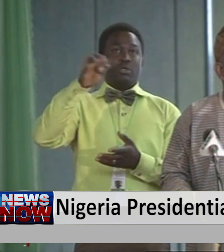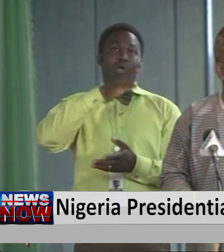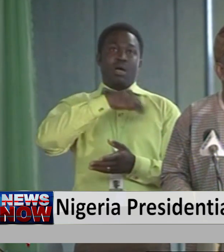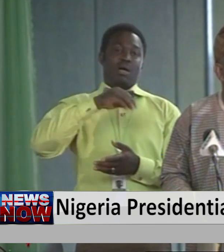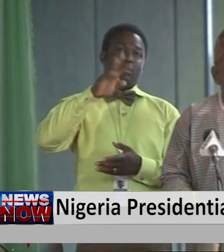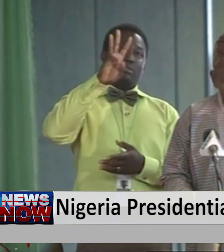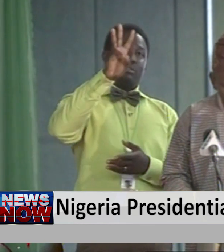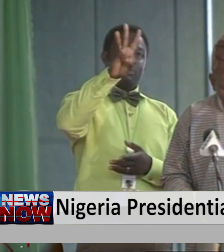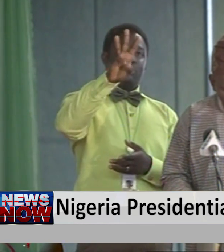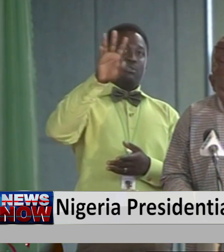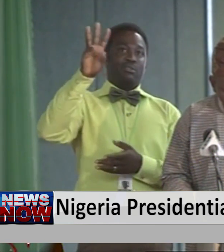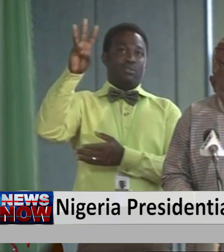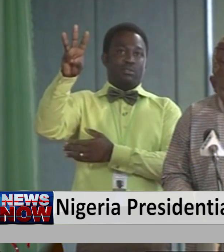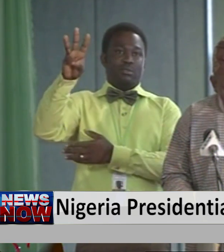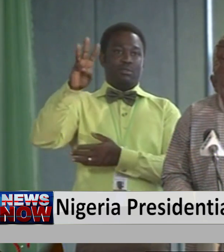166.